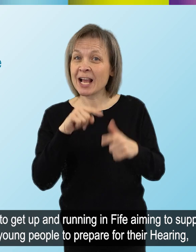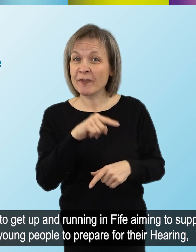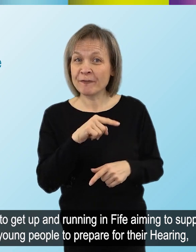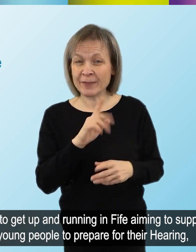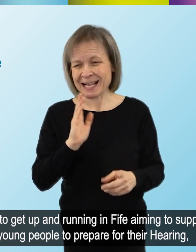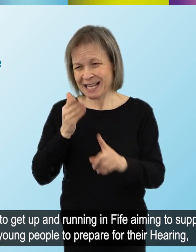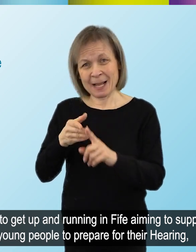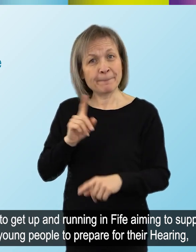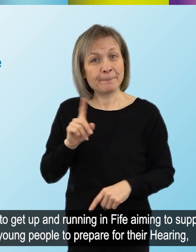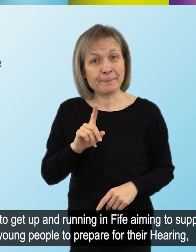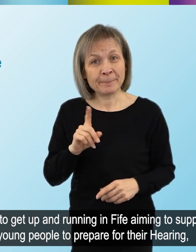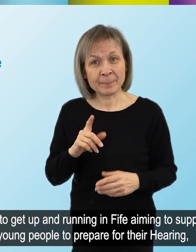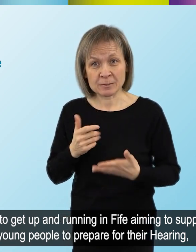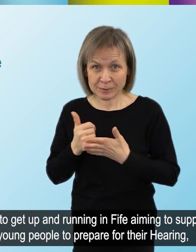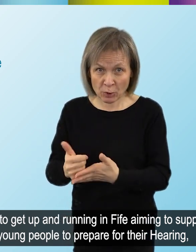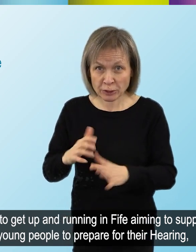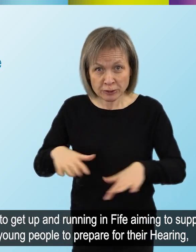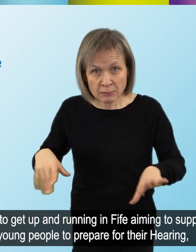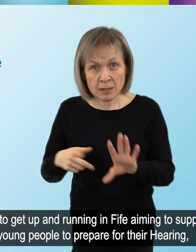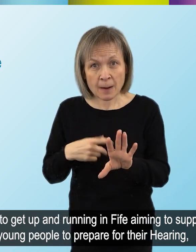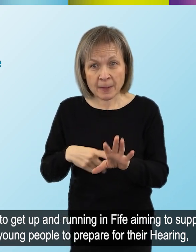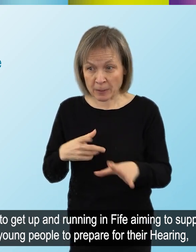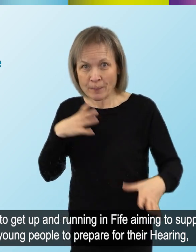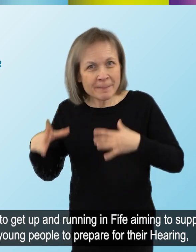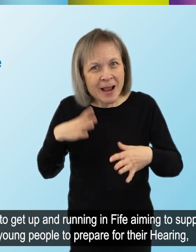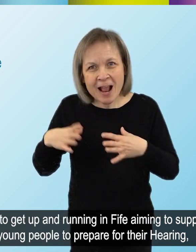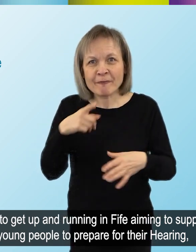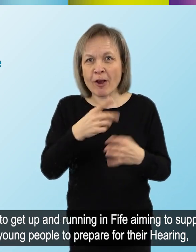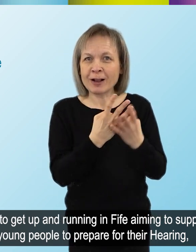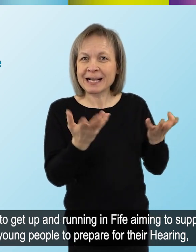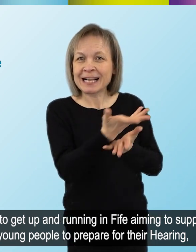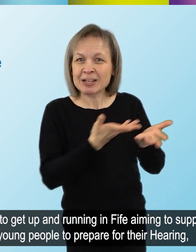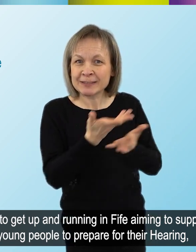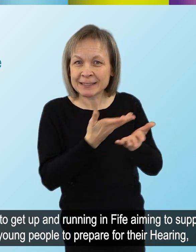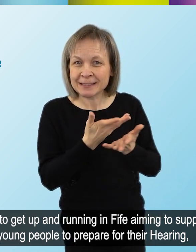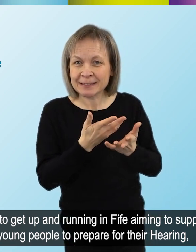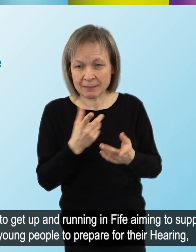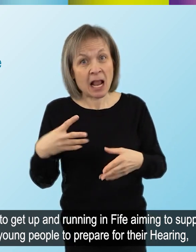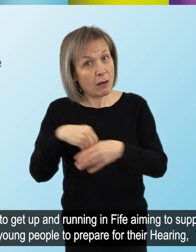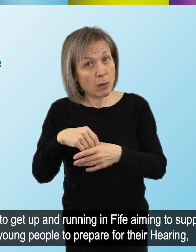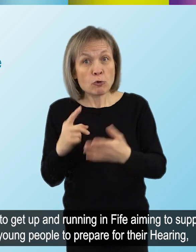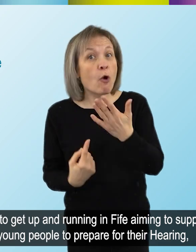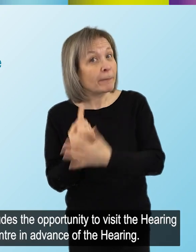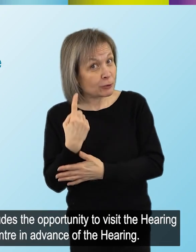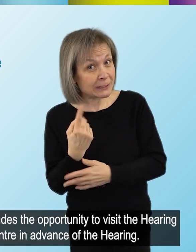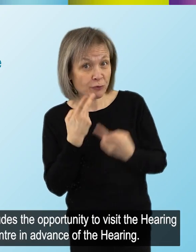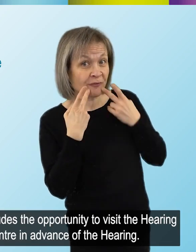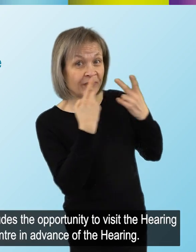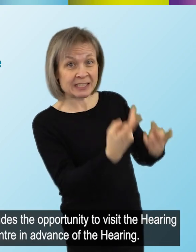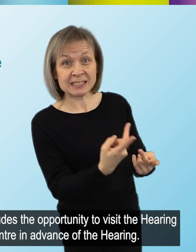A project is about to get up and running in Fife aiming to support children and young people to prepare for their hearing, which includes